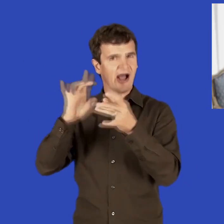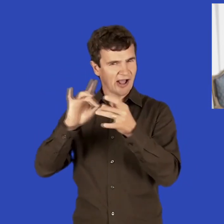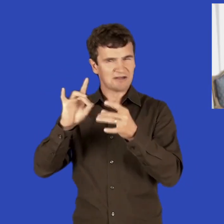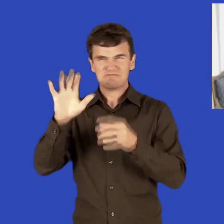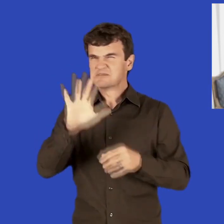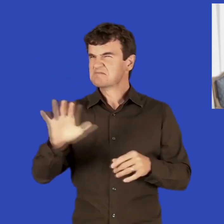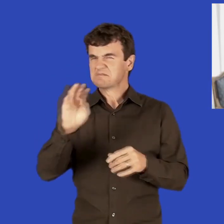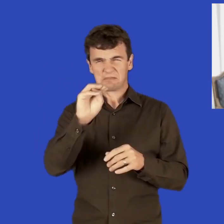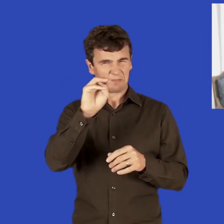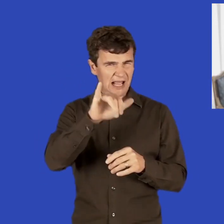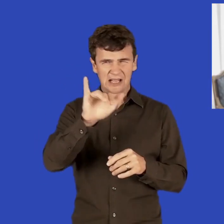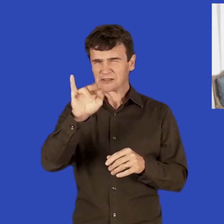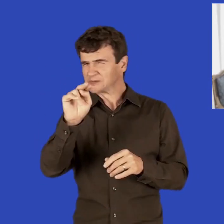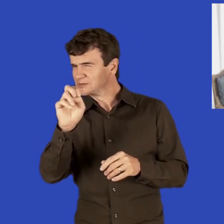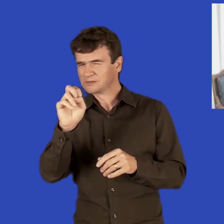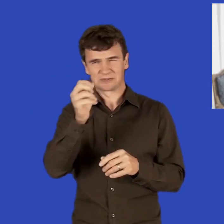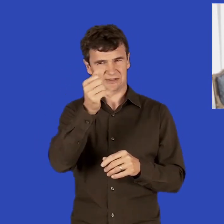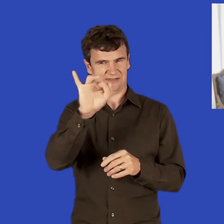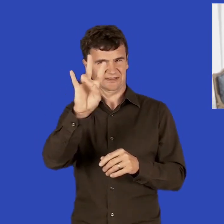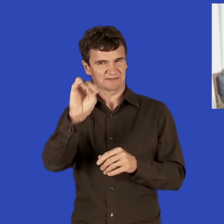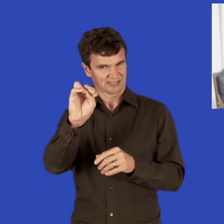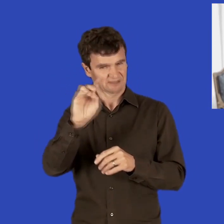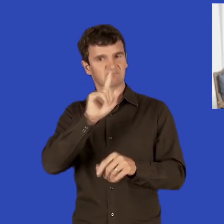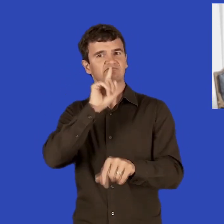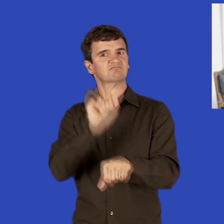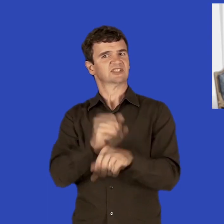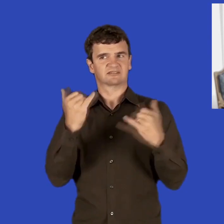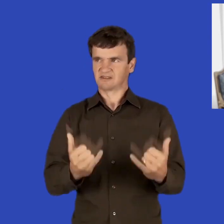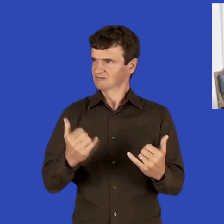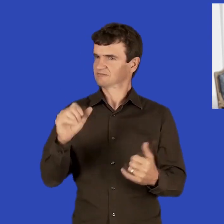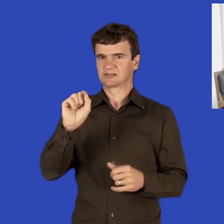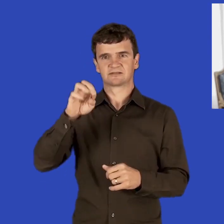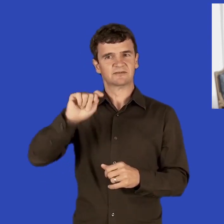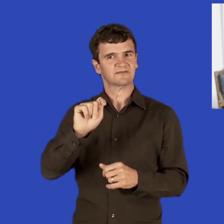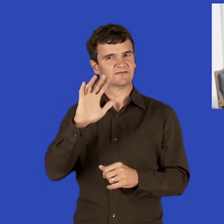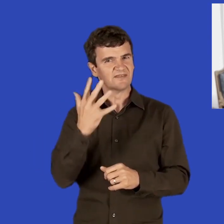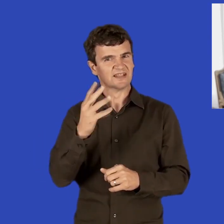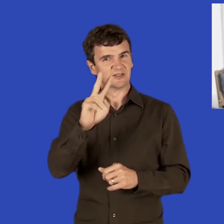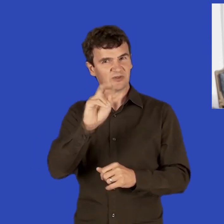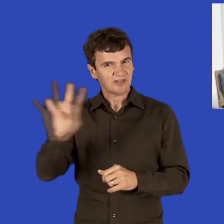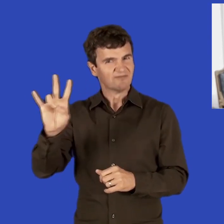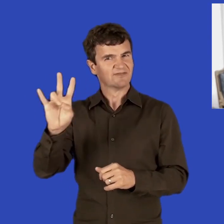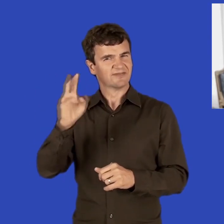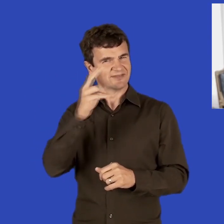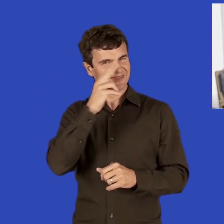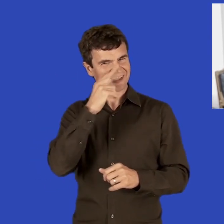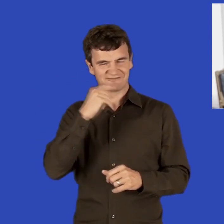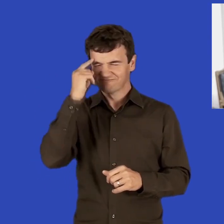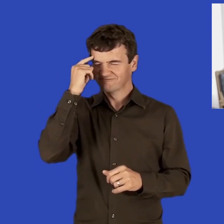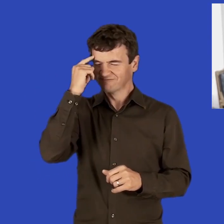from the late spring of 1970, and I was not able to apply that message until September